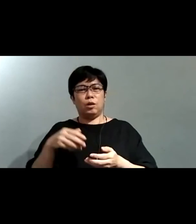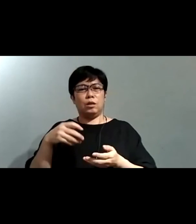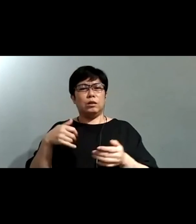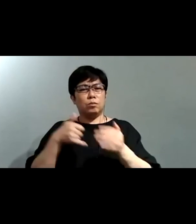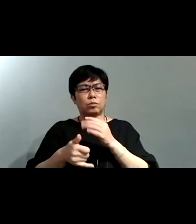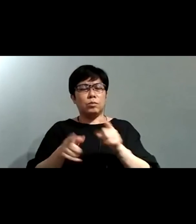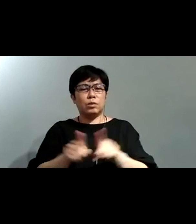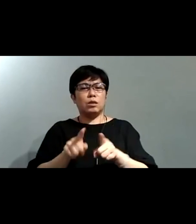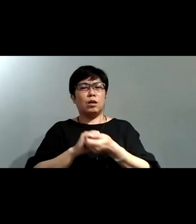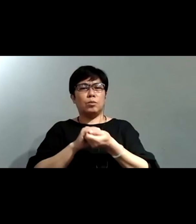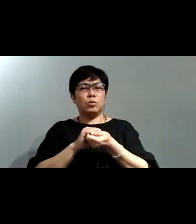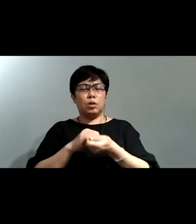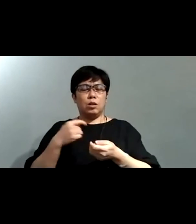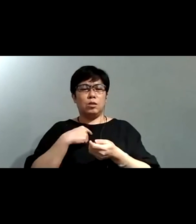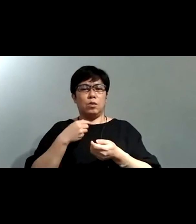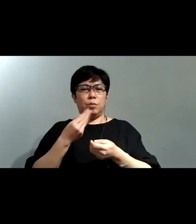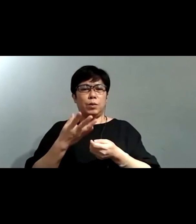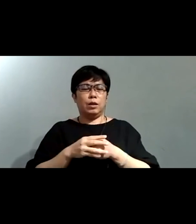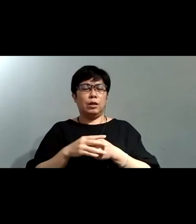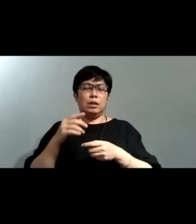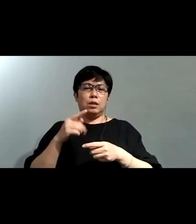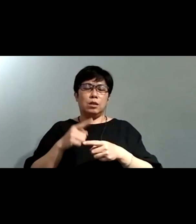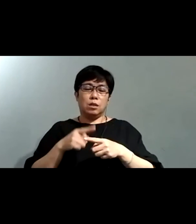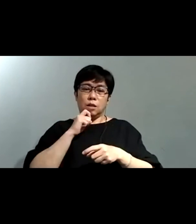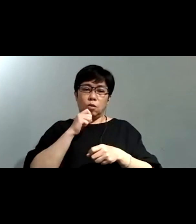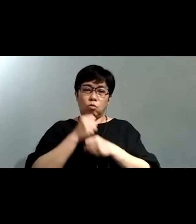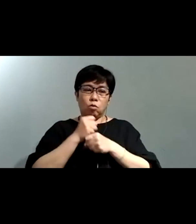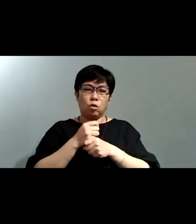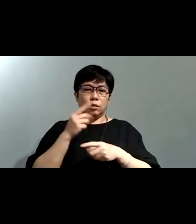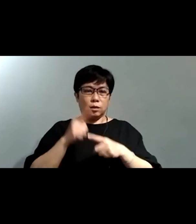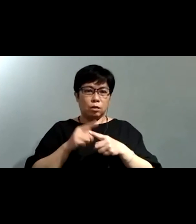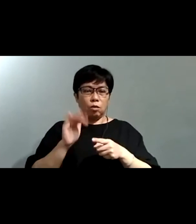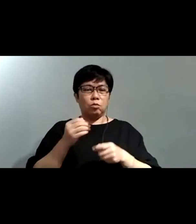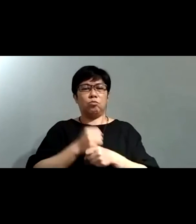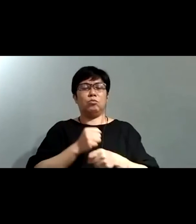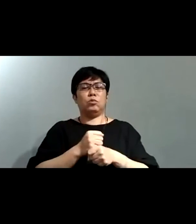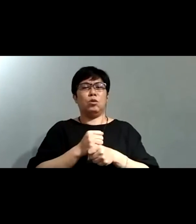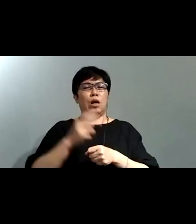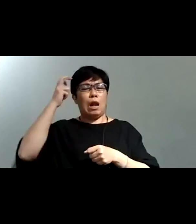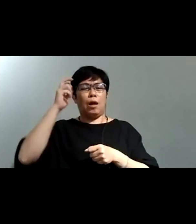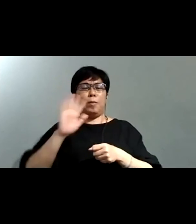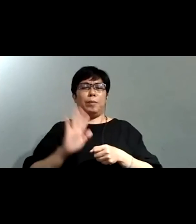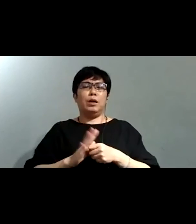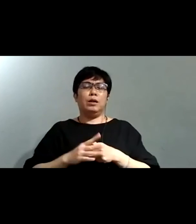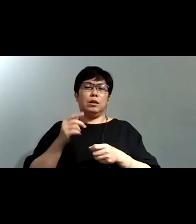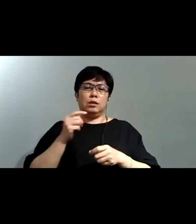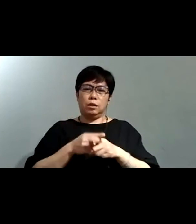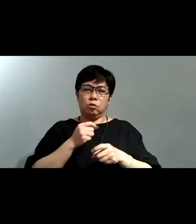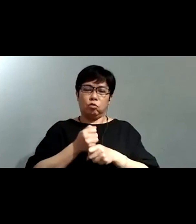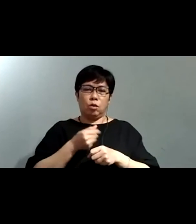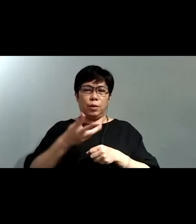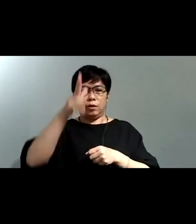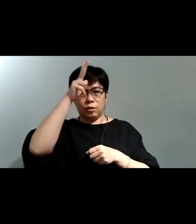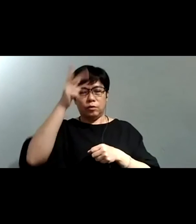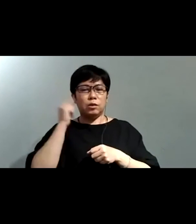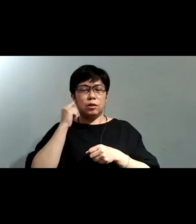work is not the champion, but at least the finalist prototypes produced by a very local, not